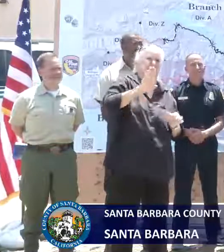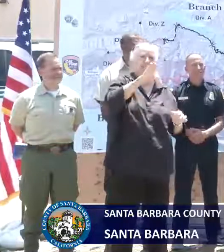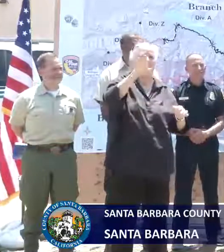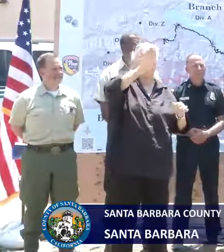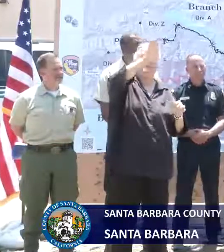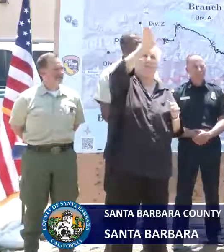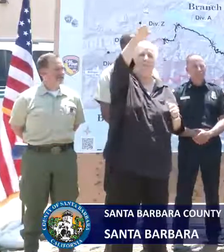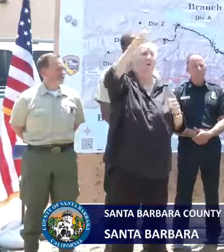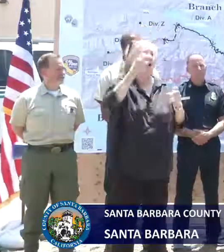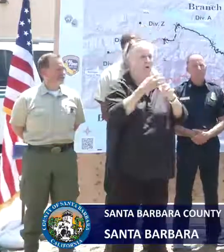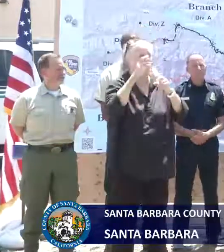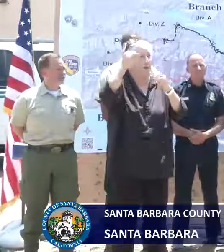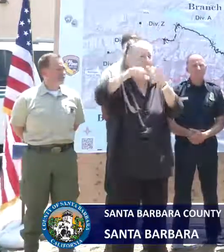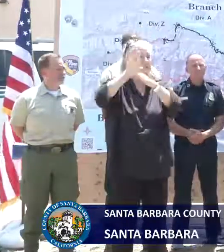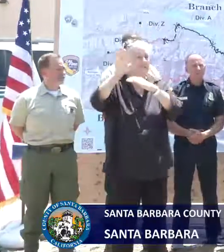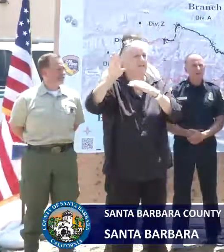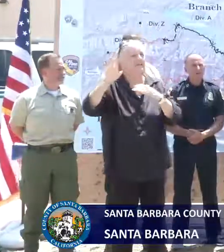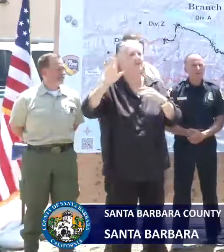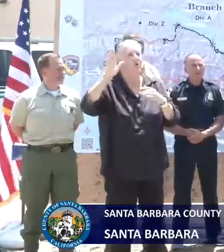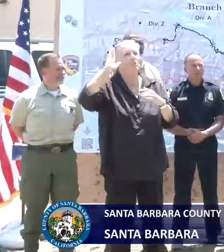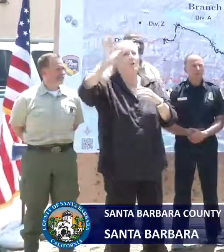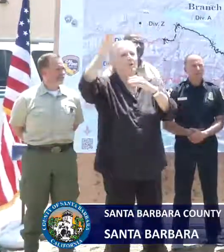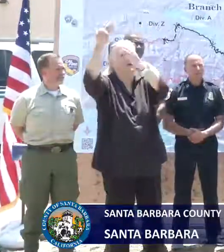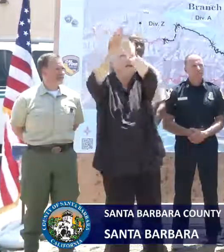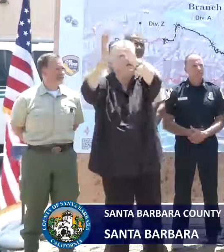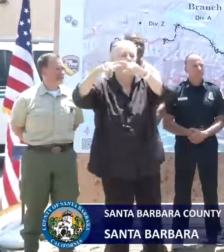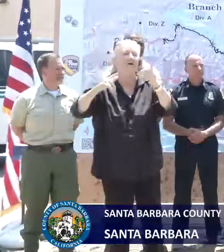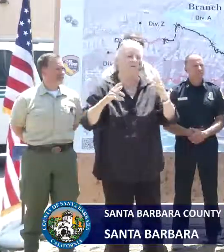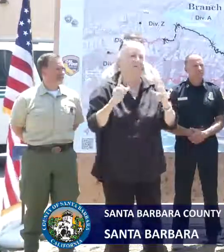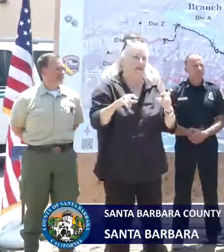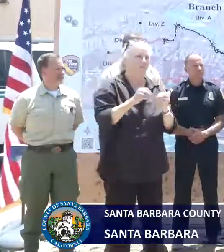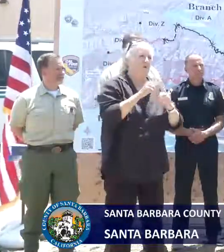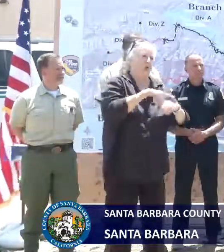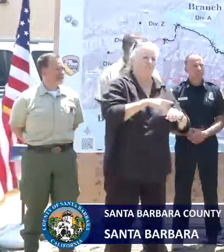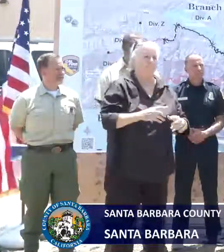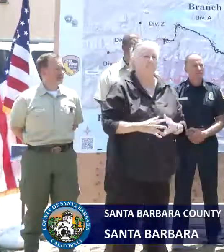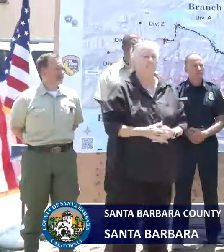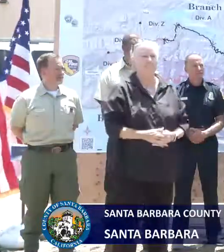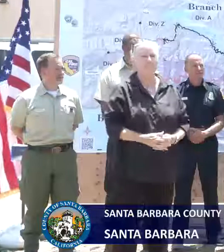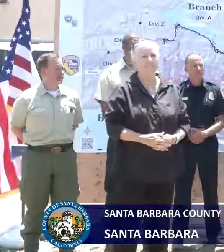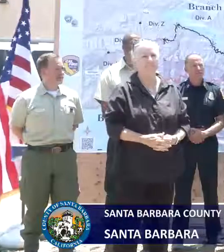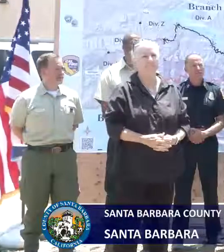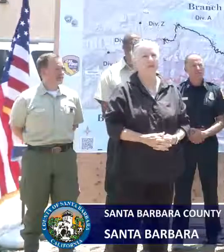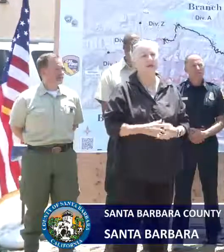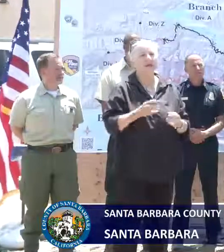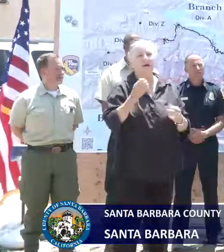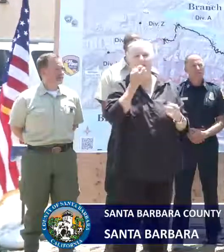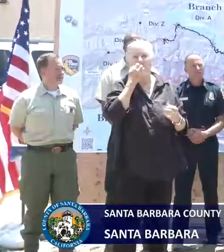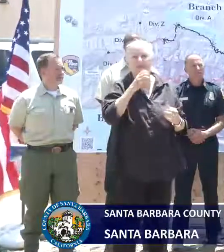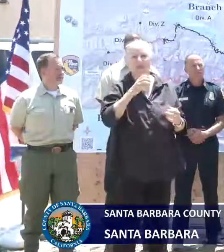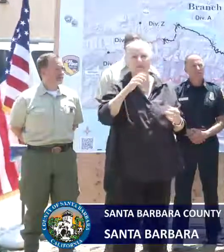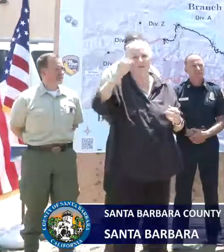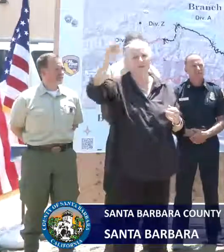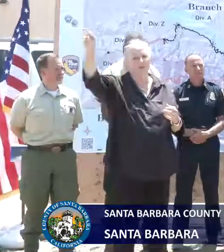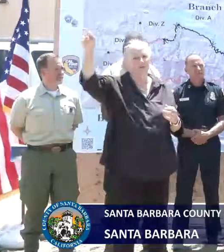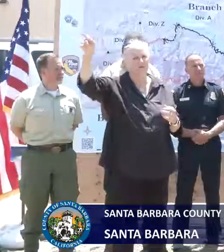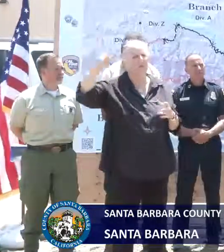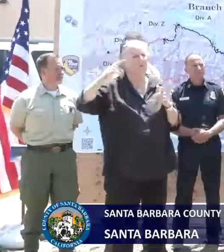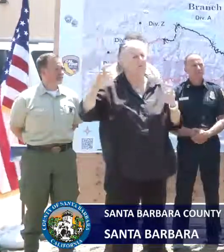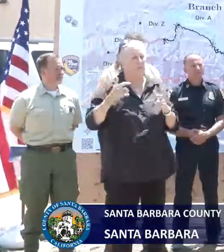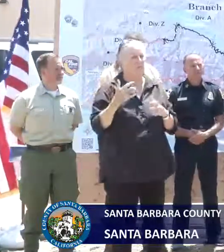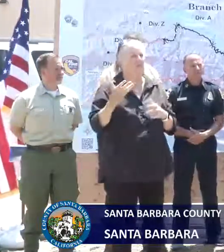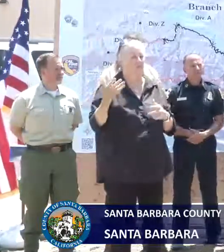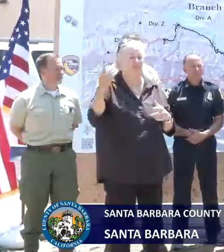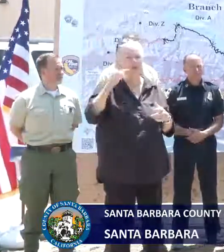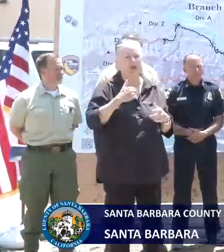to access, but it doesn't mean that we can't get there. It's just going to take a little bit longer time. The heat on the other side is a big deal